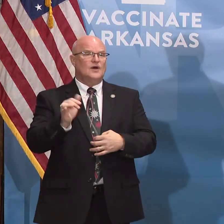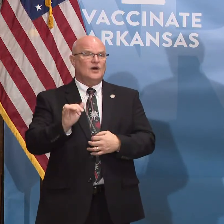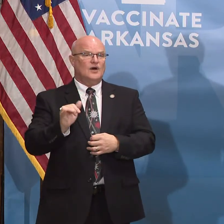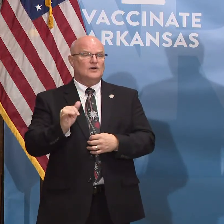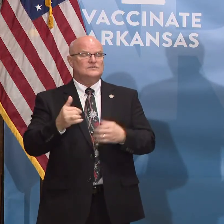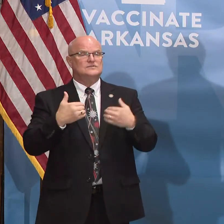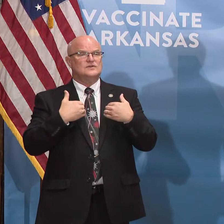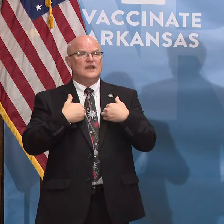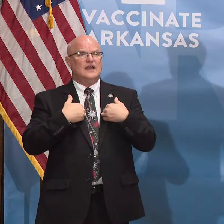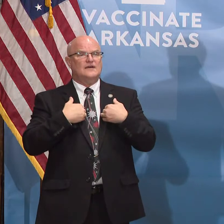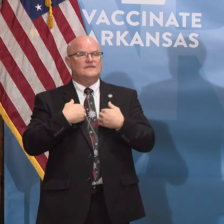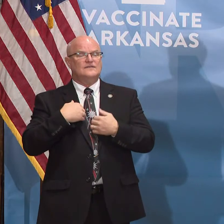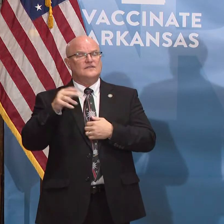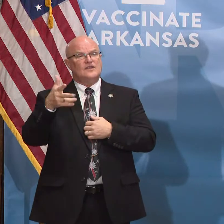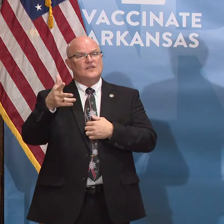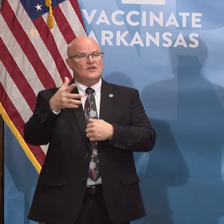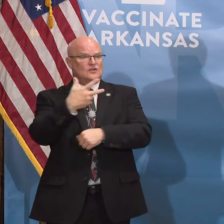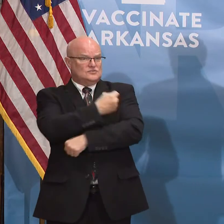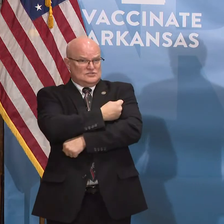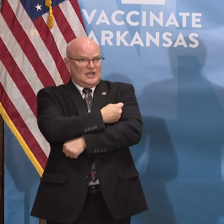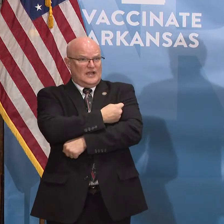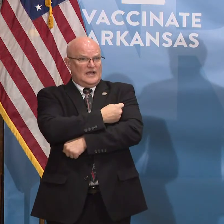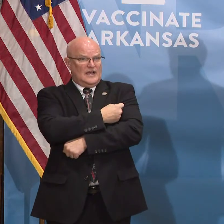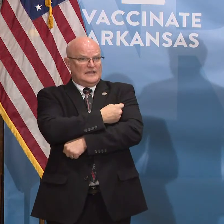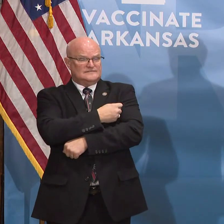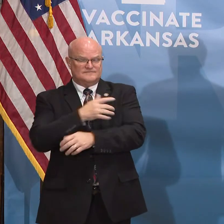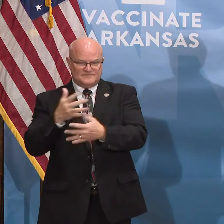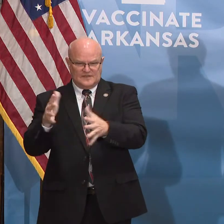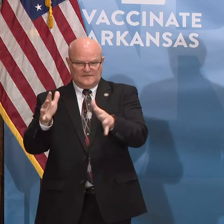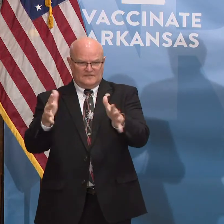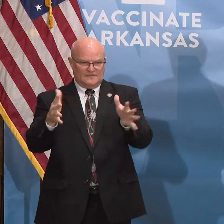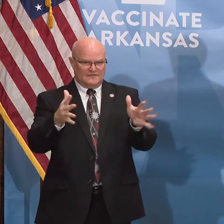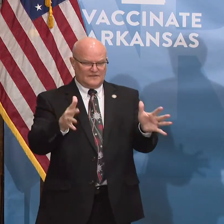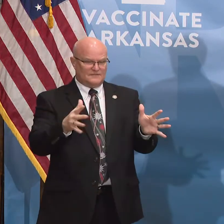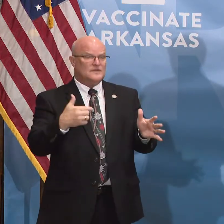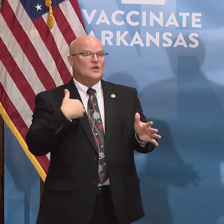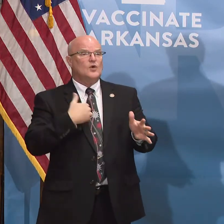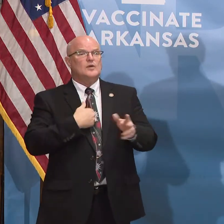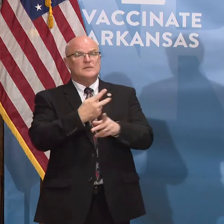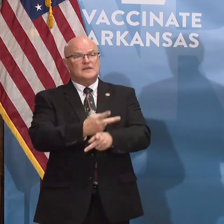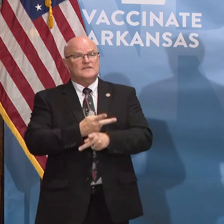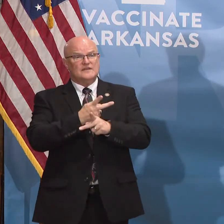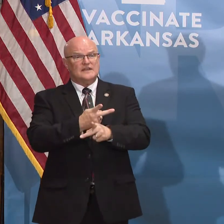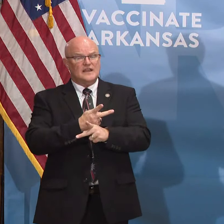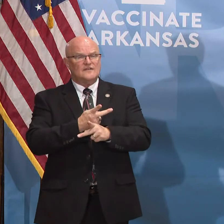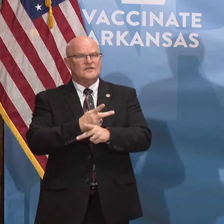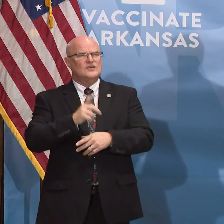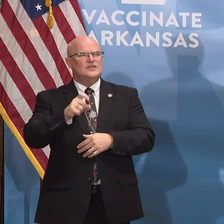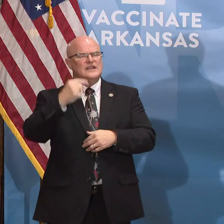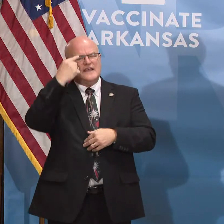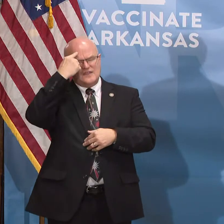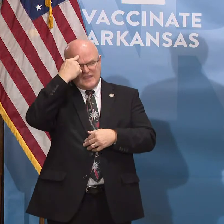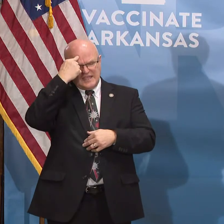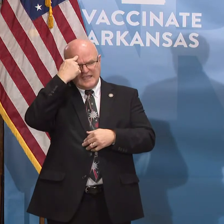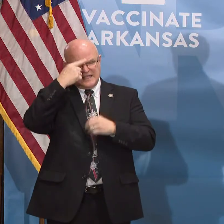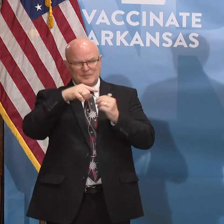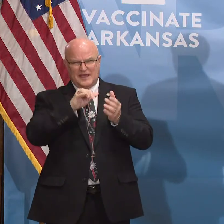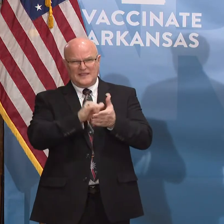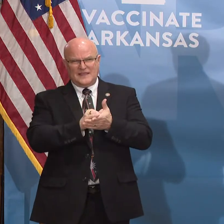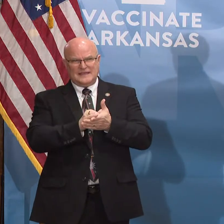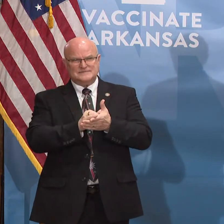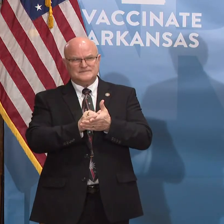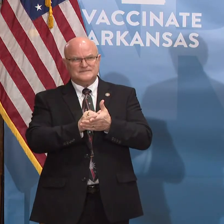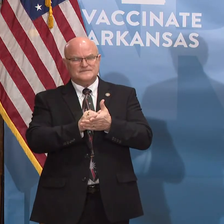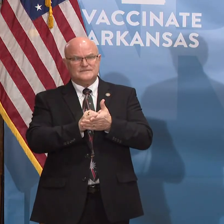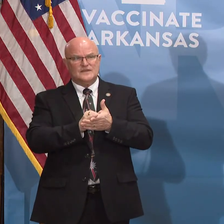also have booster shots that we've taken. And so we're taking the precautions. Everybody just needs to think through that.